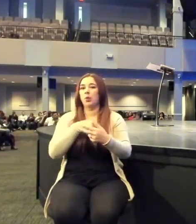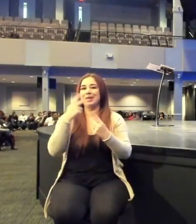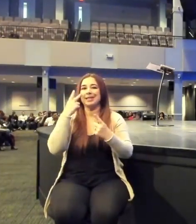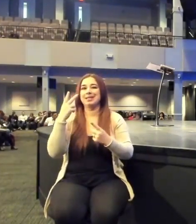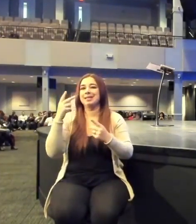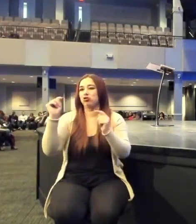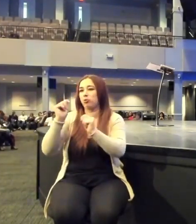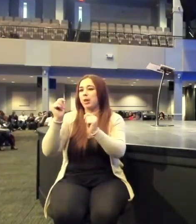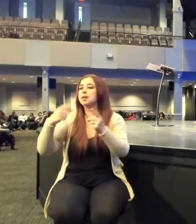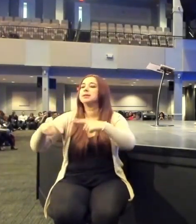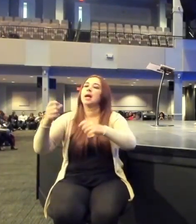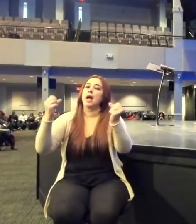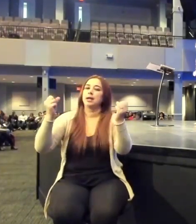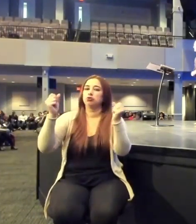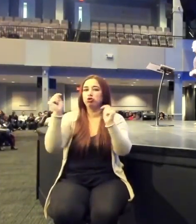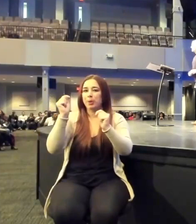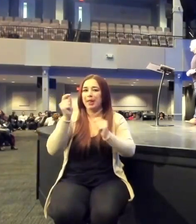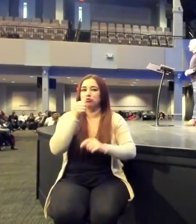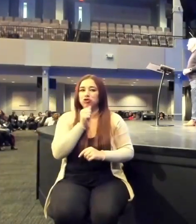tribulation. Everybody say tribulation.